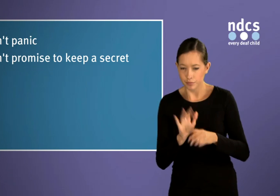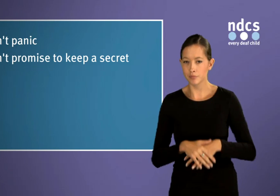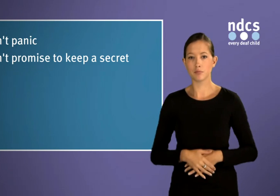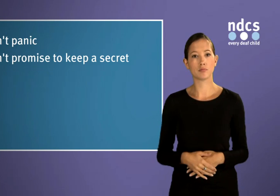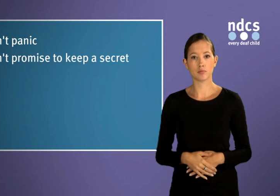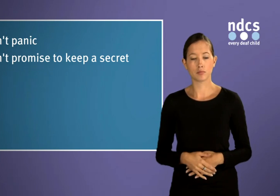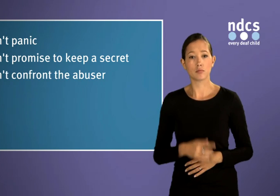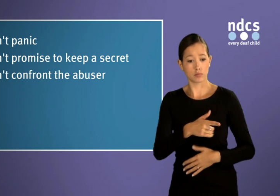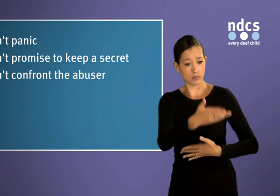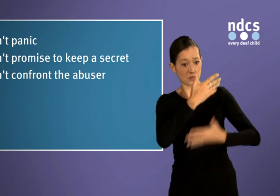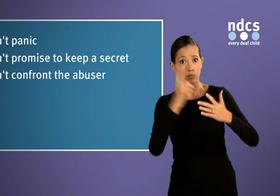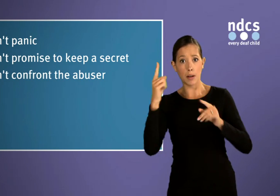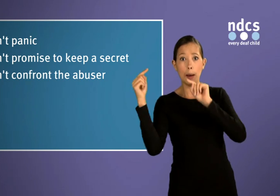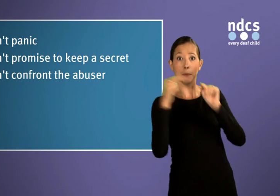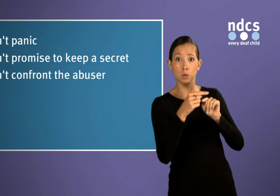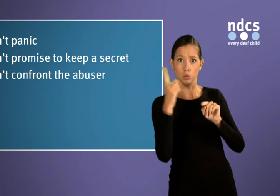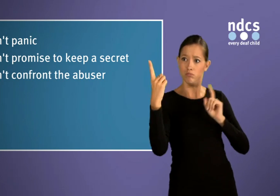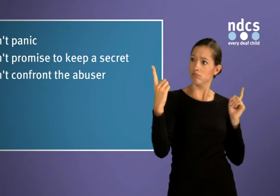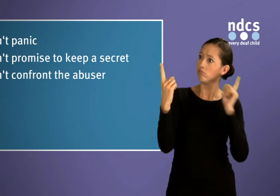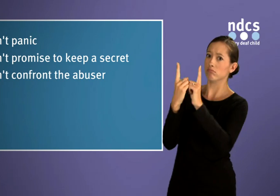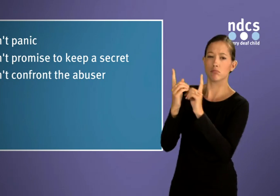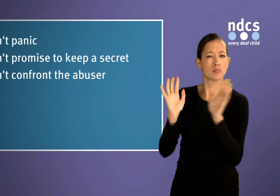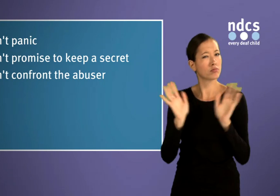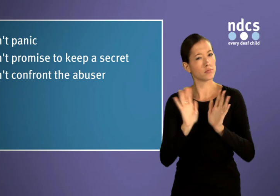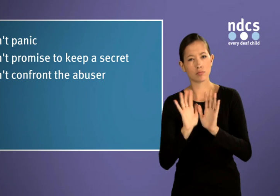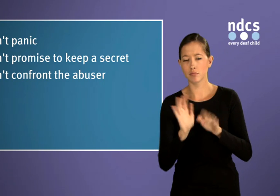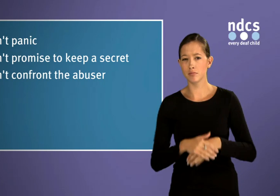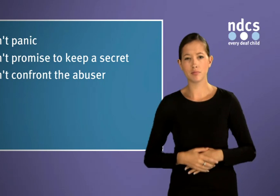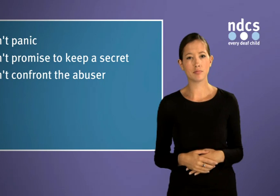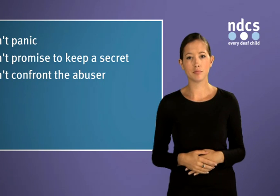secret. Don't confront the abuser.